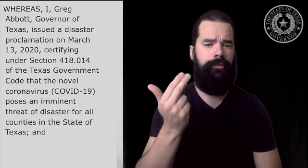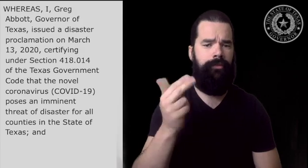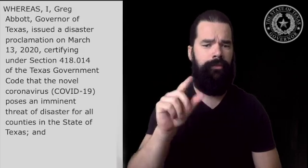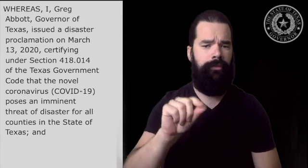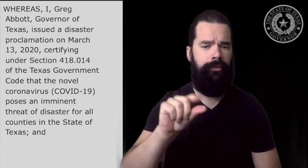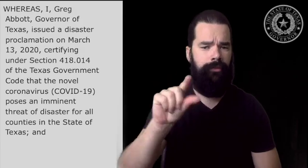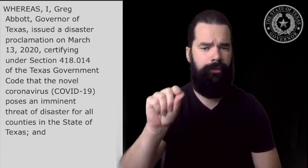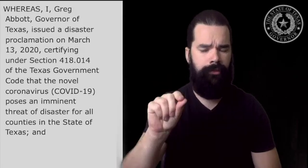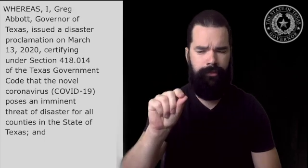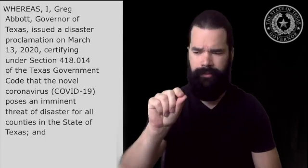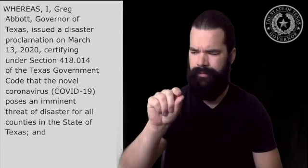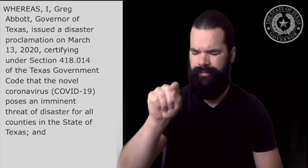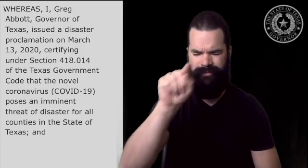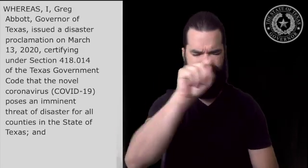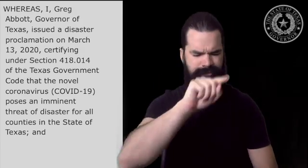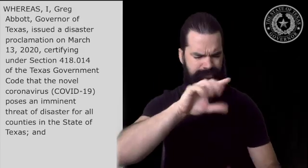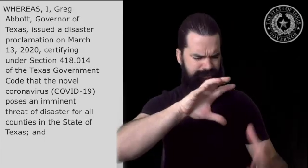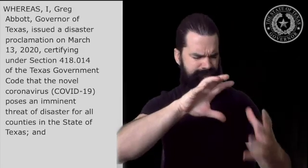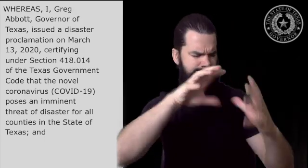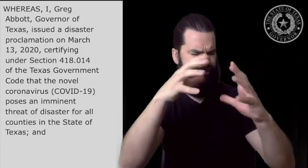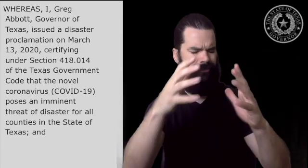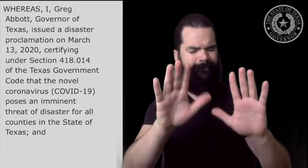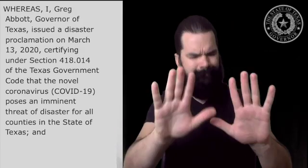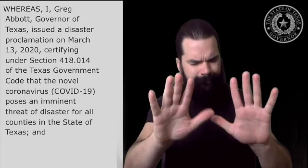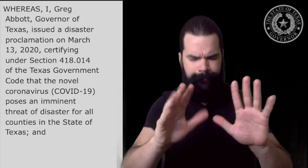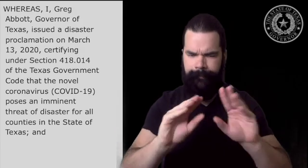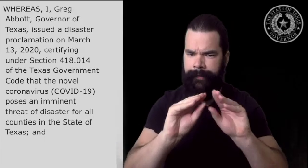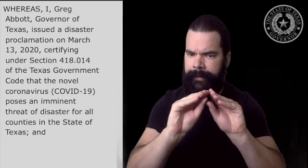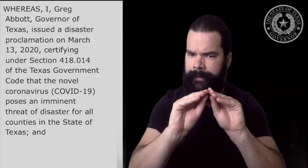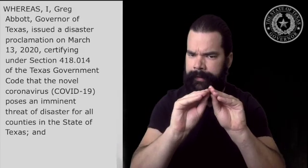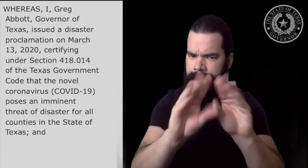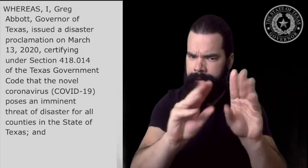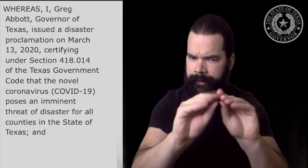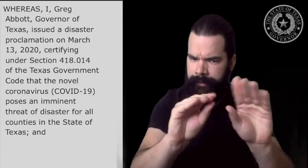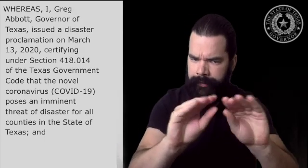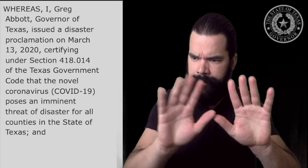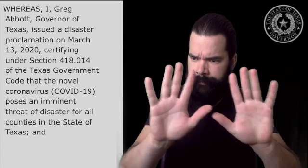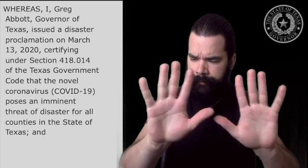13, 2020, certifying under Section